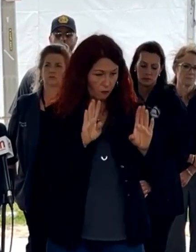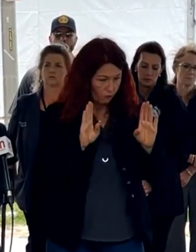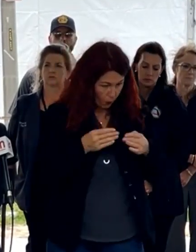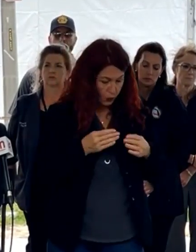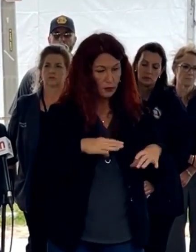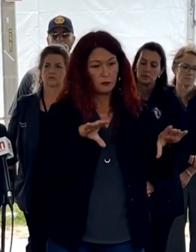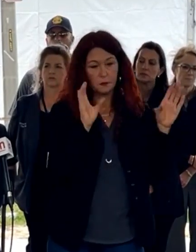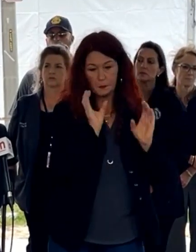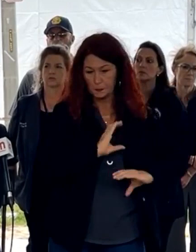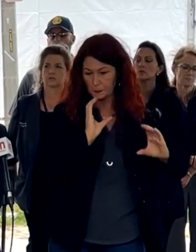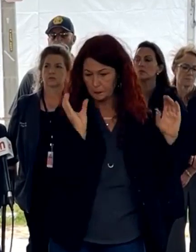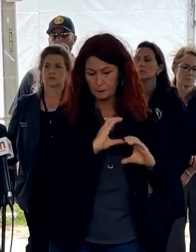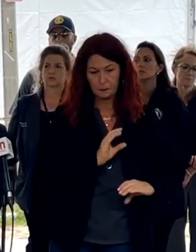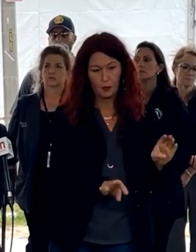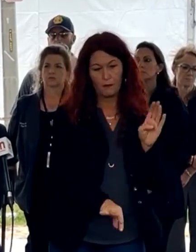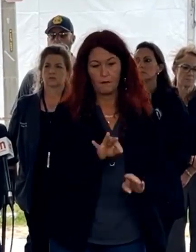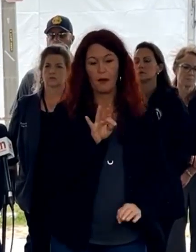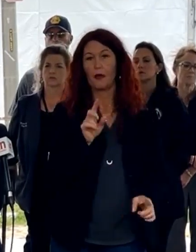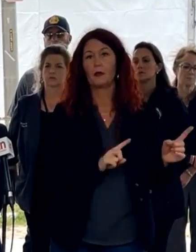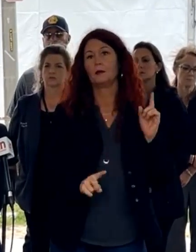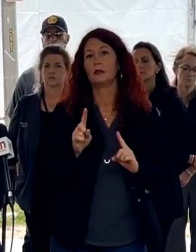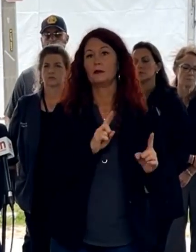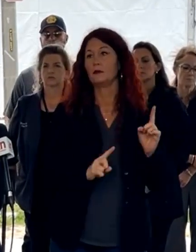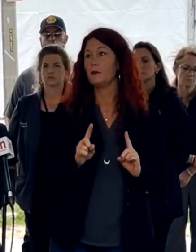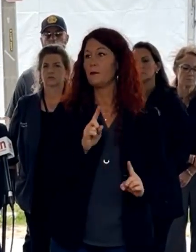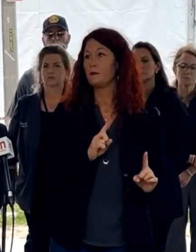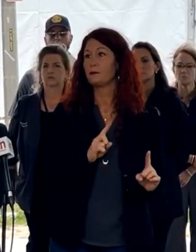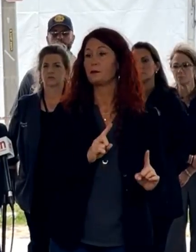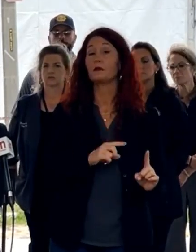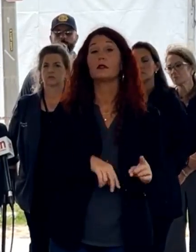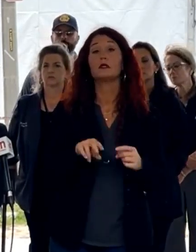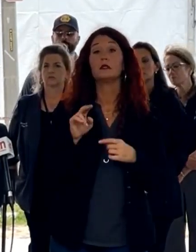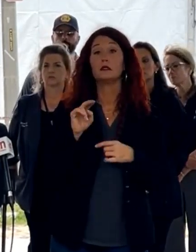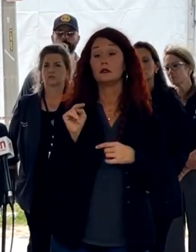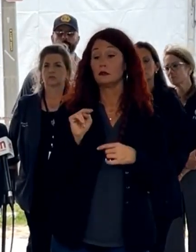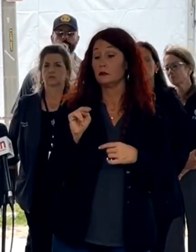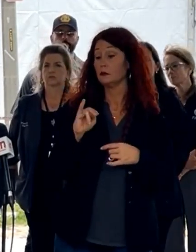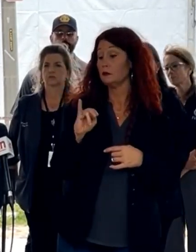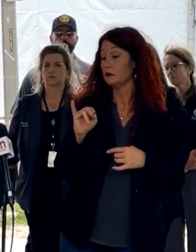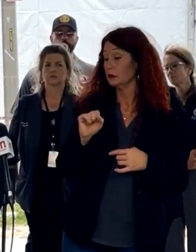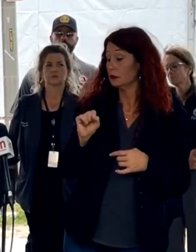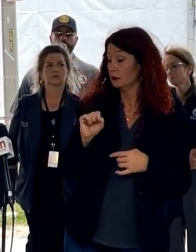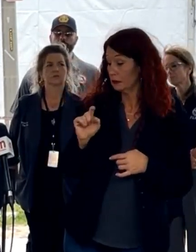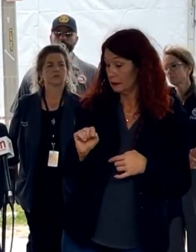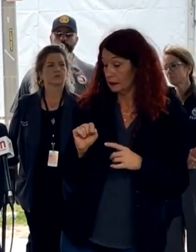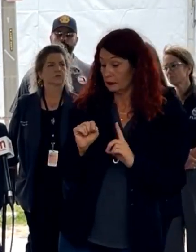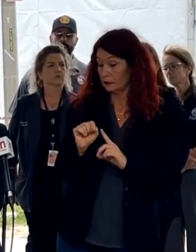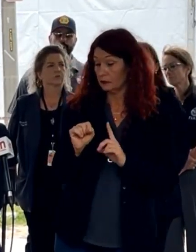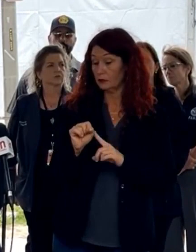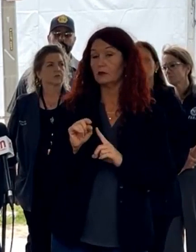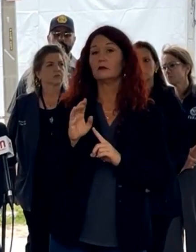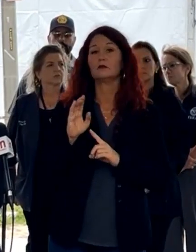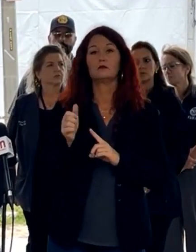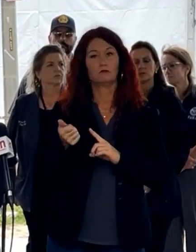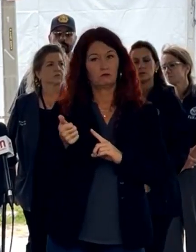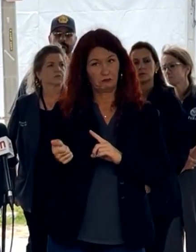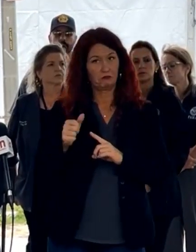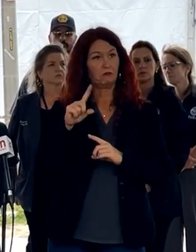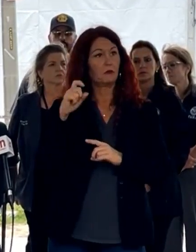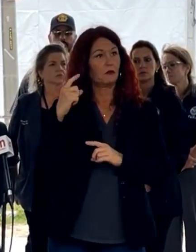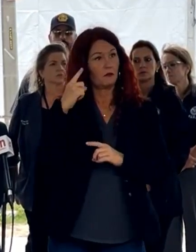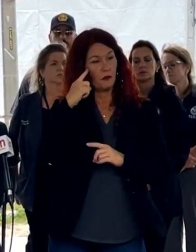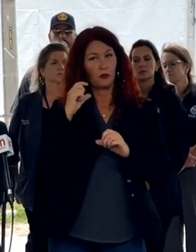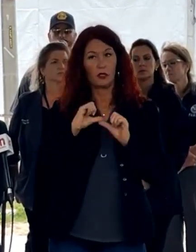And NIST, the National Institute for Standards and Technology, is leading the federal investigation, and they have been able to